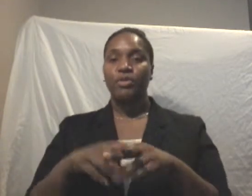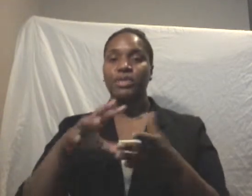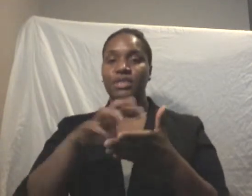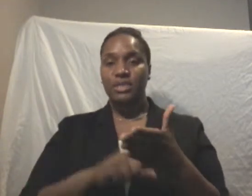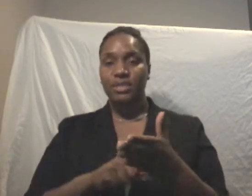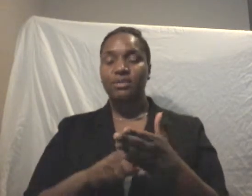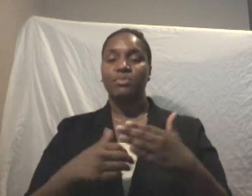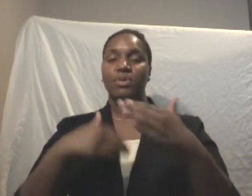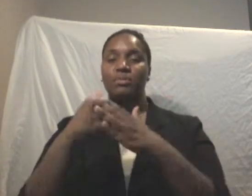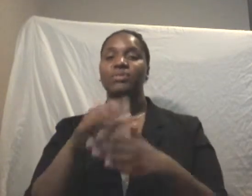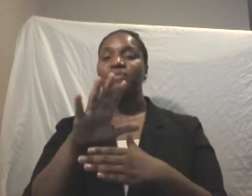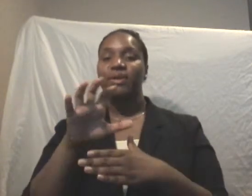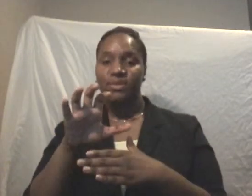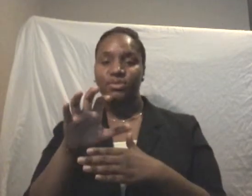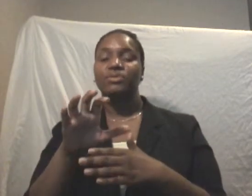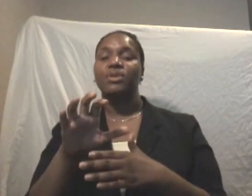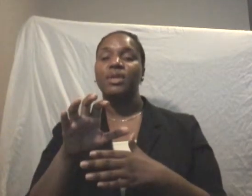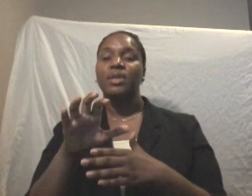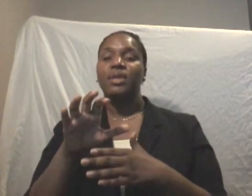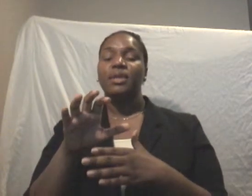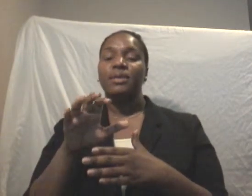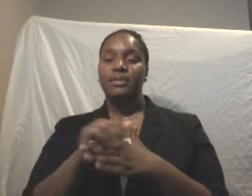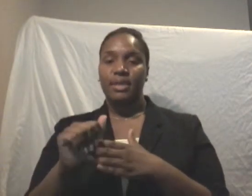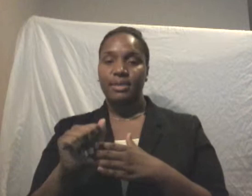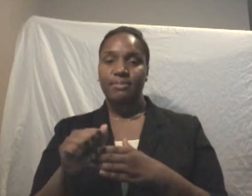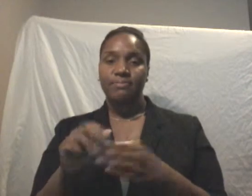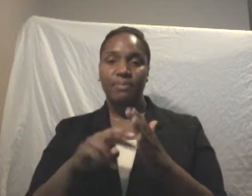you're going to share more in the loss with the insurance company. Now, if you don't